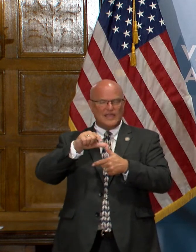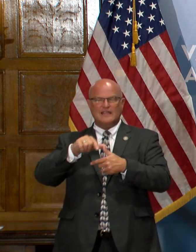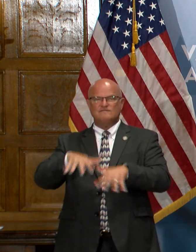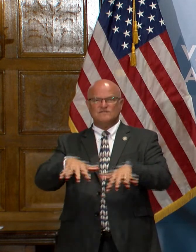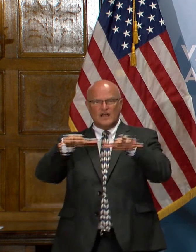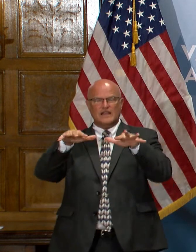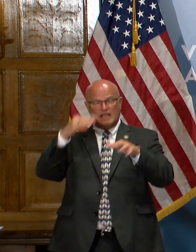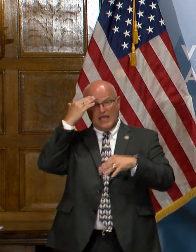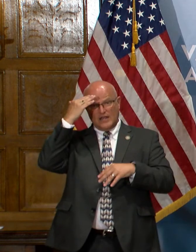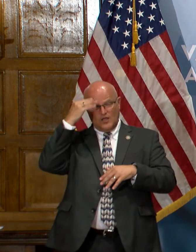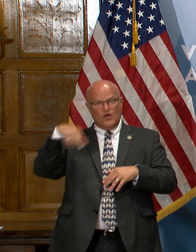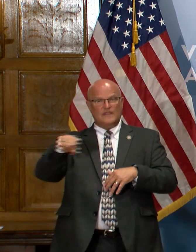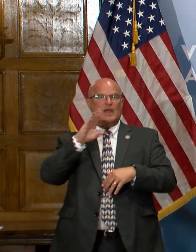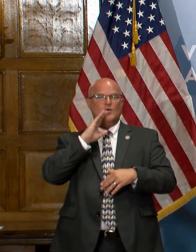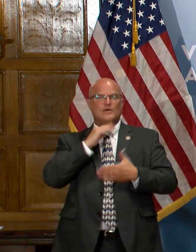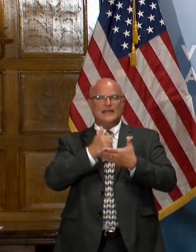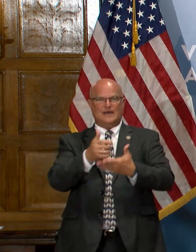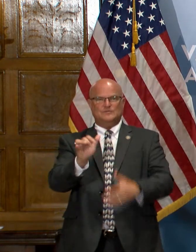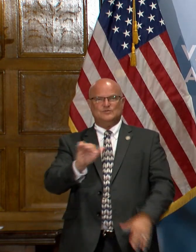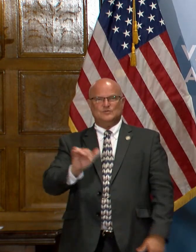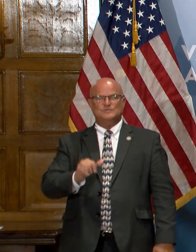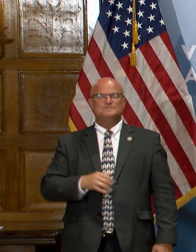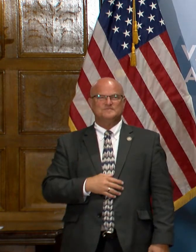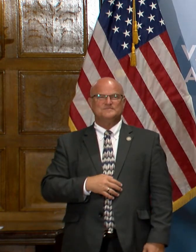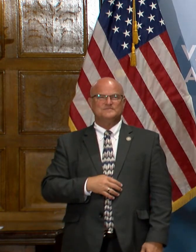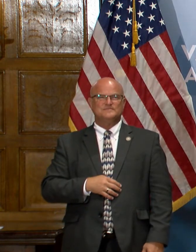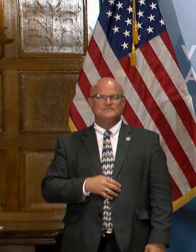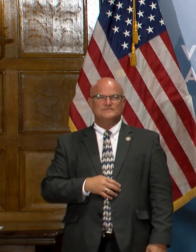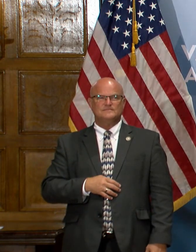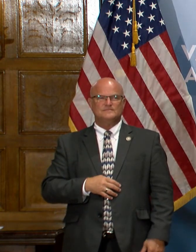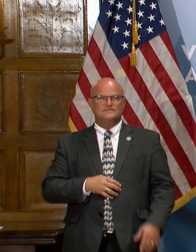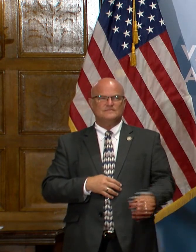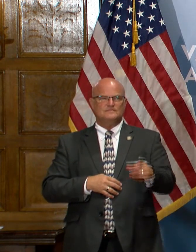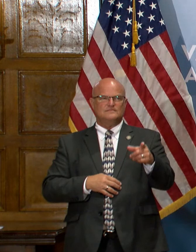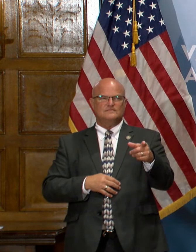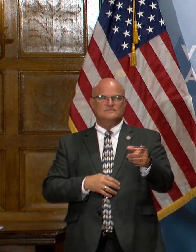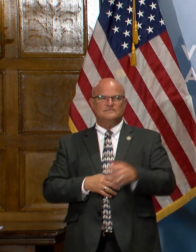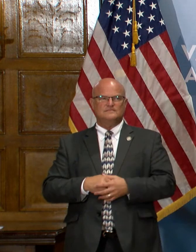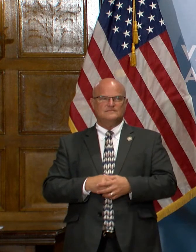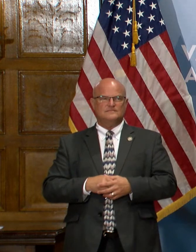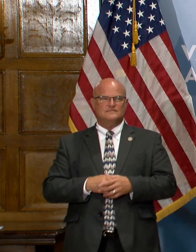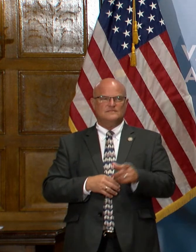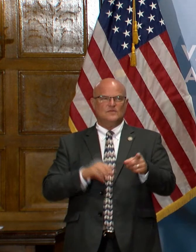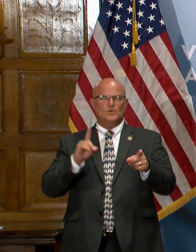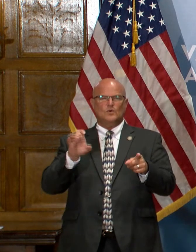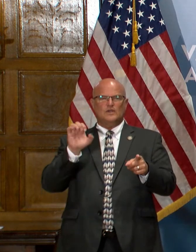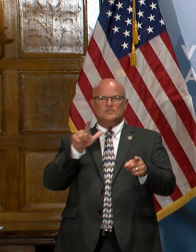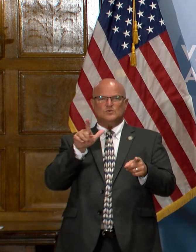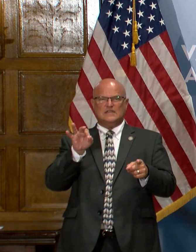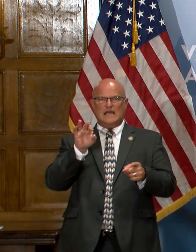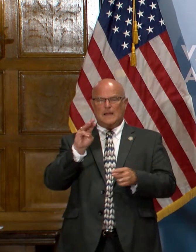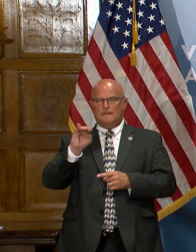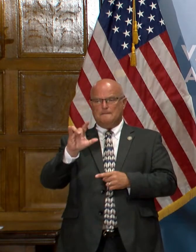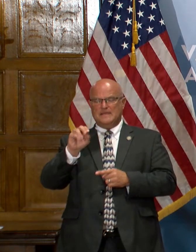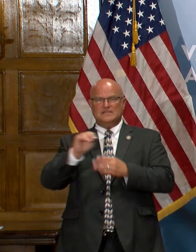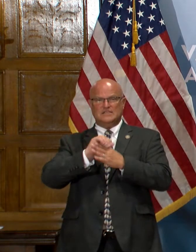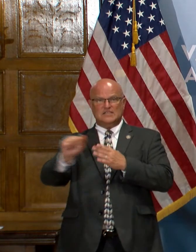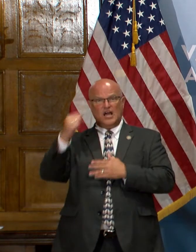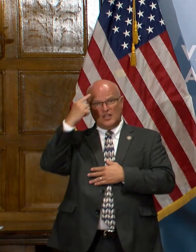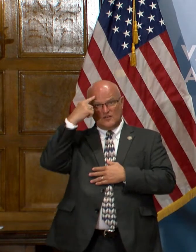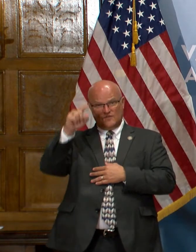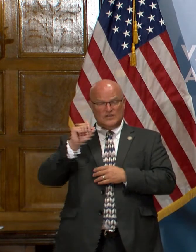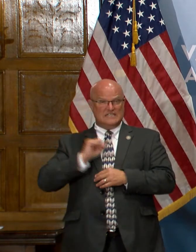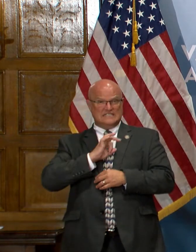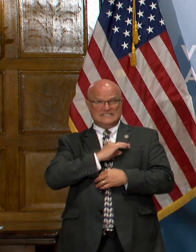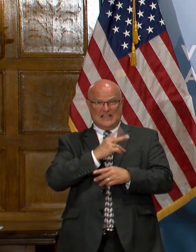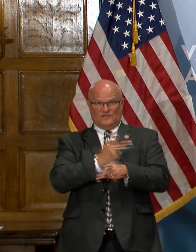flooding, I know that they will be there as well. Governor, I know that Governor, $129 million for